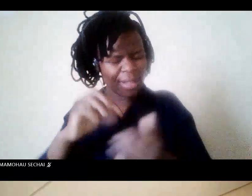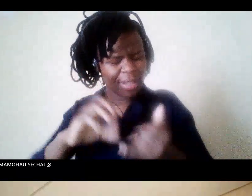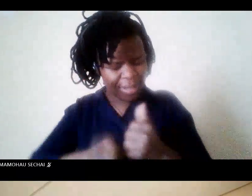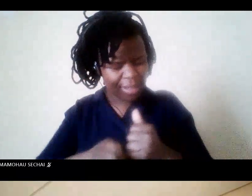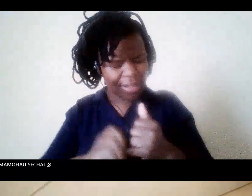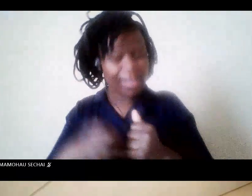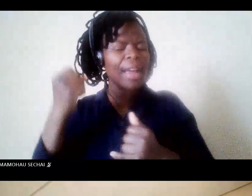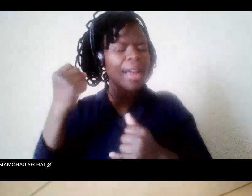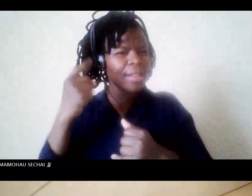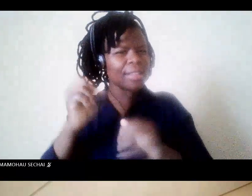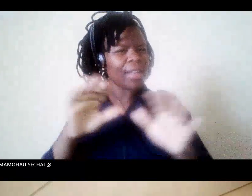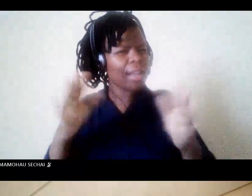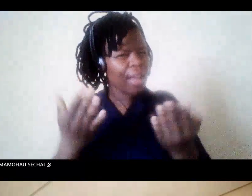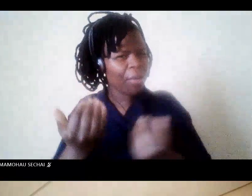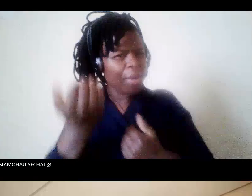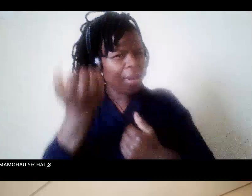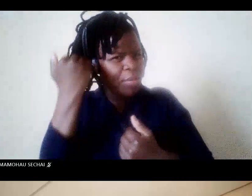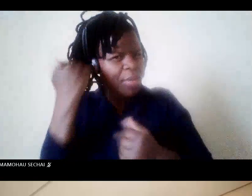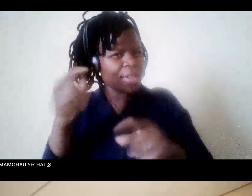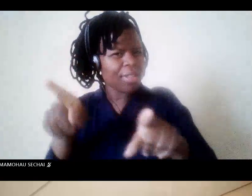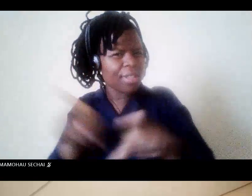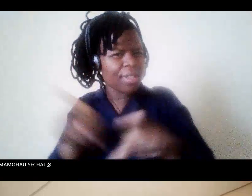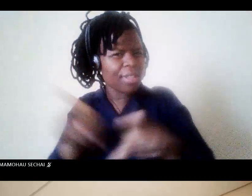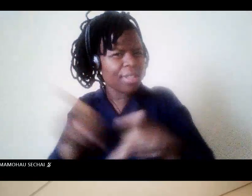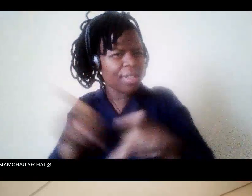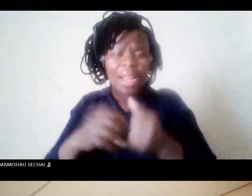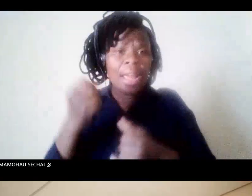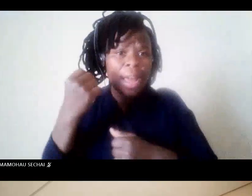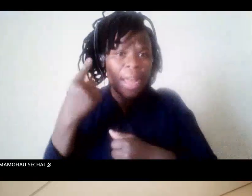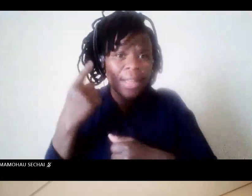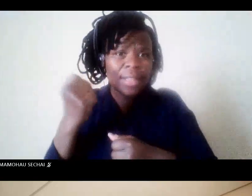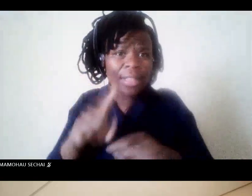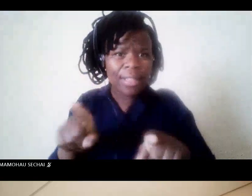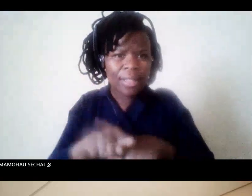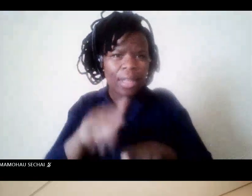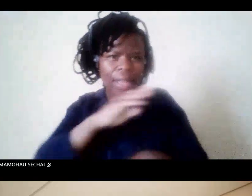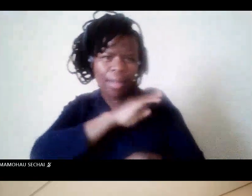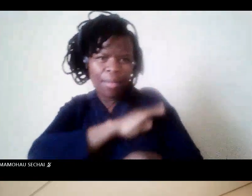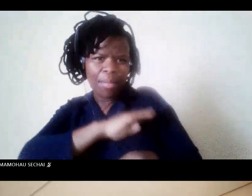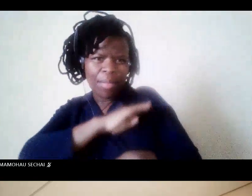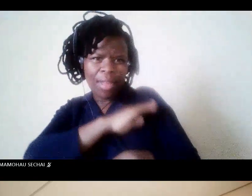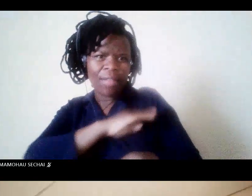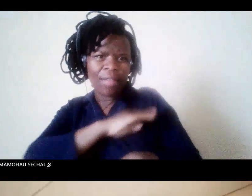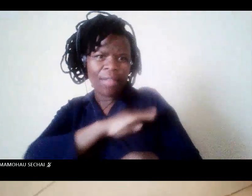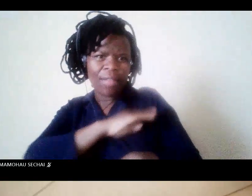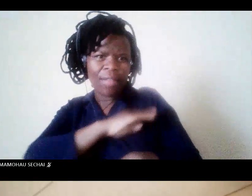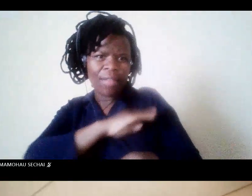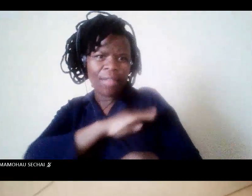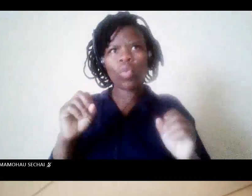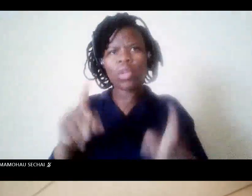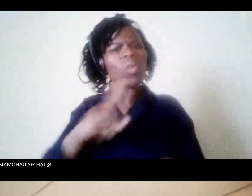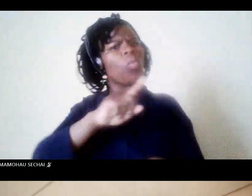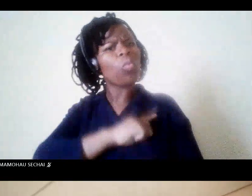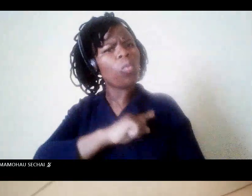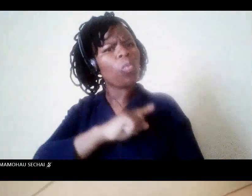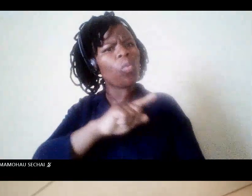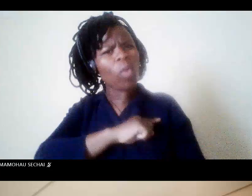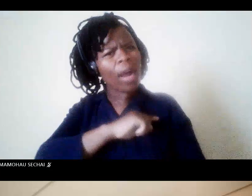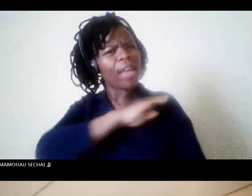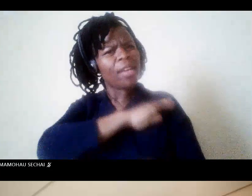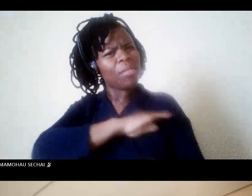doing that, you start understanding if there's a child, like we said, with behavioral issues, you start understanding why those behaviors,